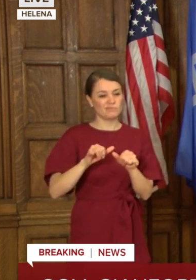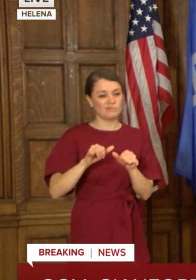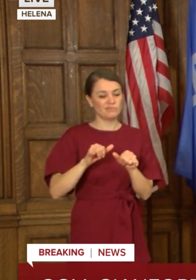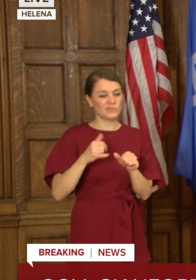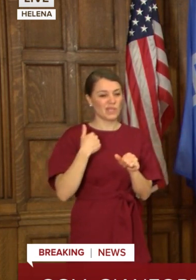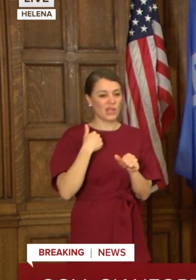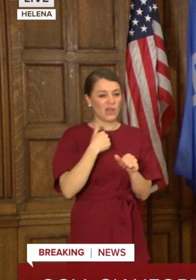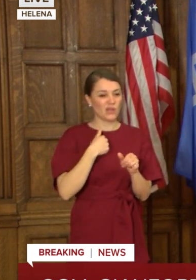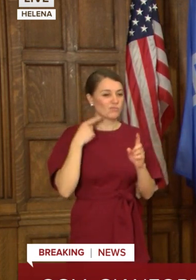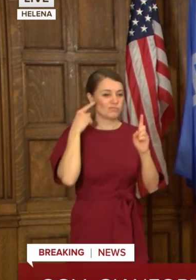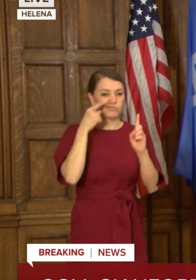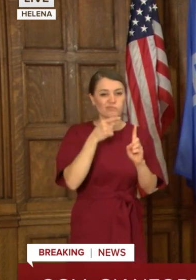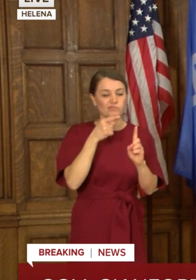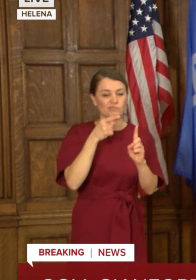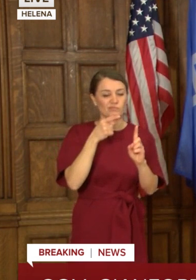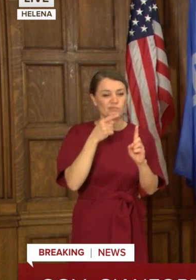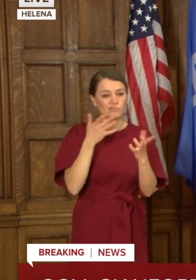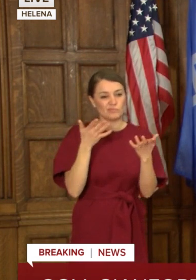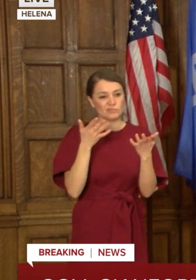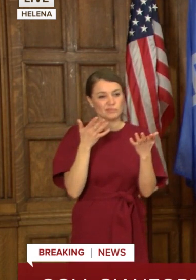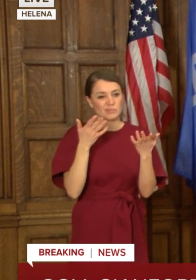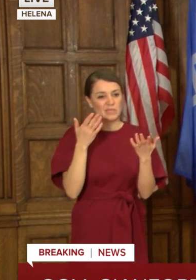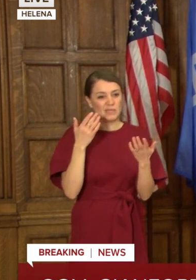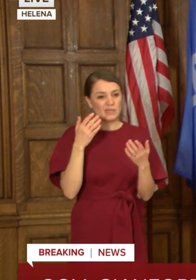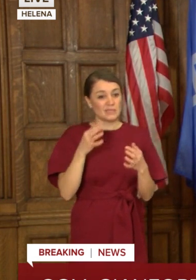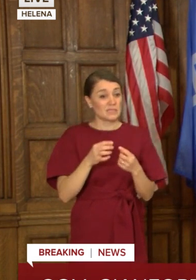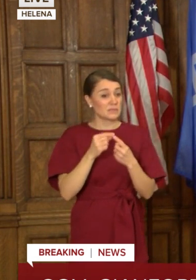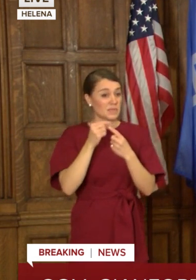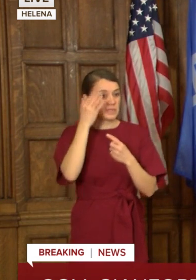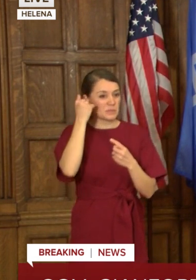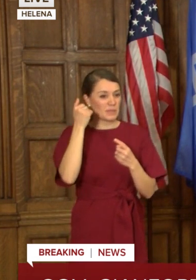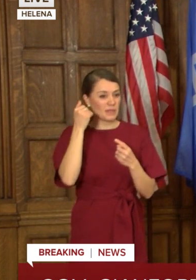purposes, especially with the downtrending in the cases that we're seeing.